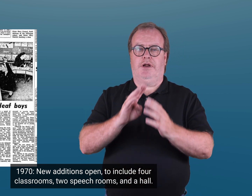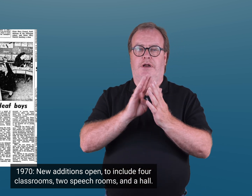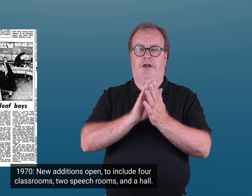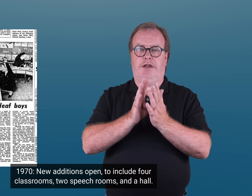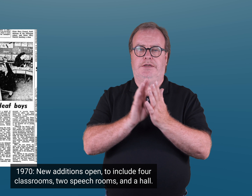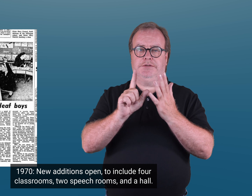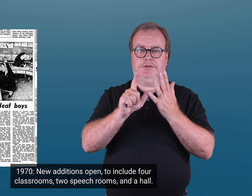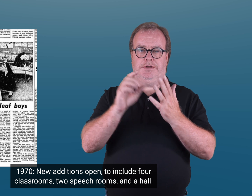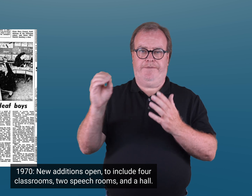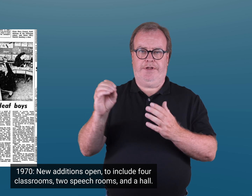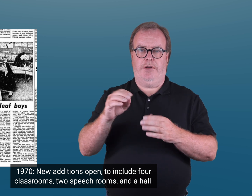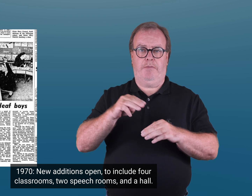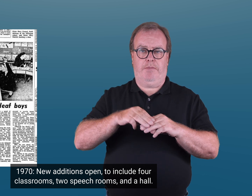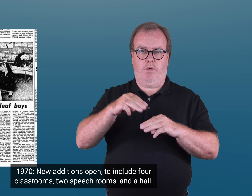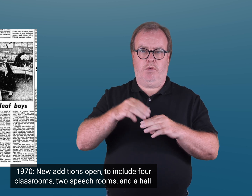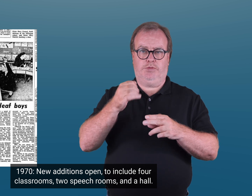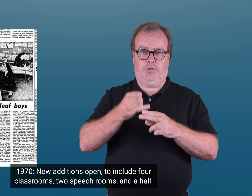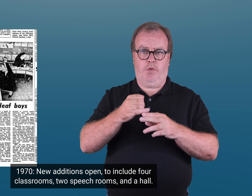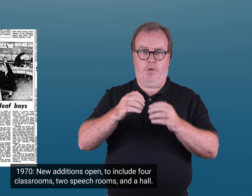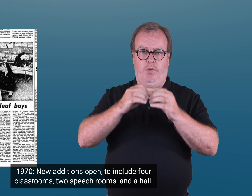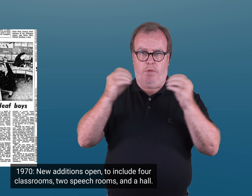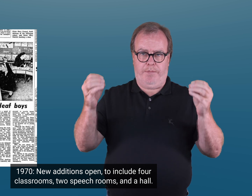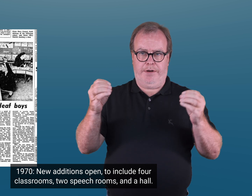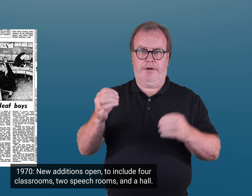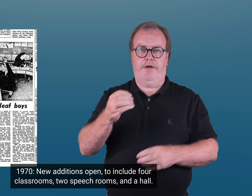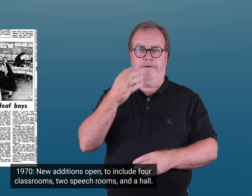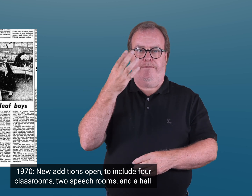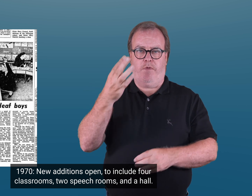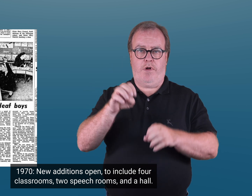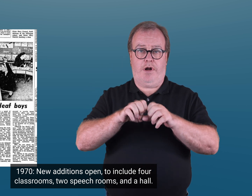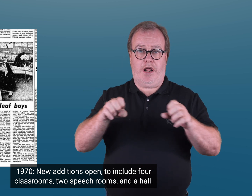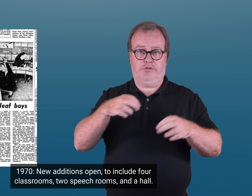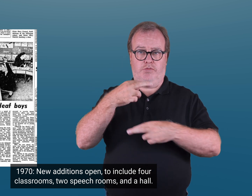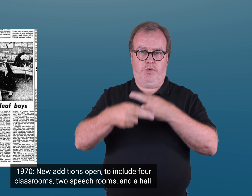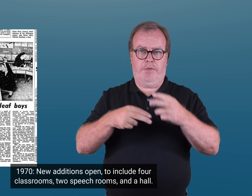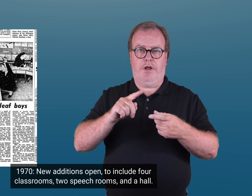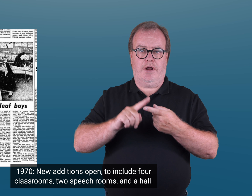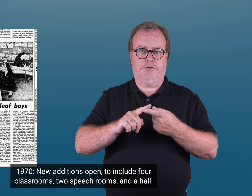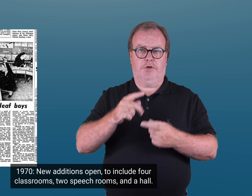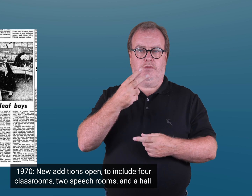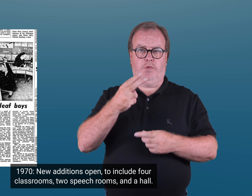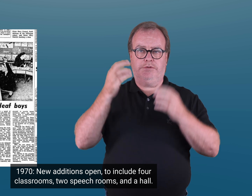1970. New additions open to include 4 classrooms, 2 speech rooms, and a